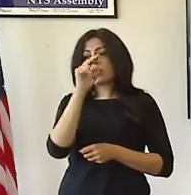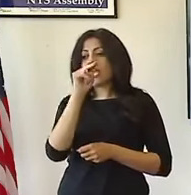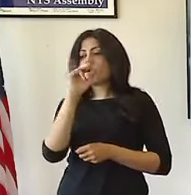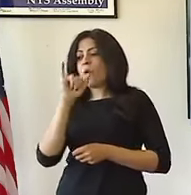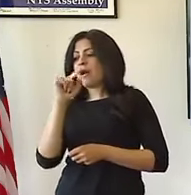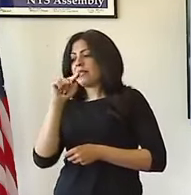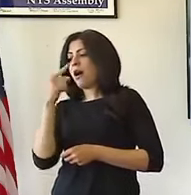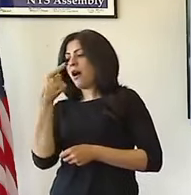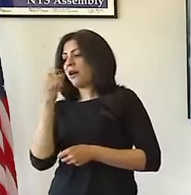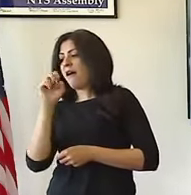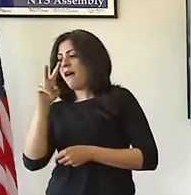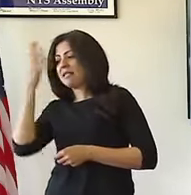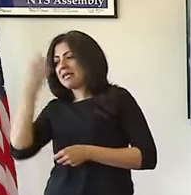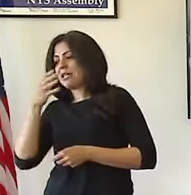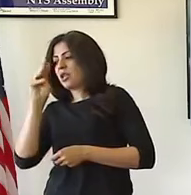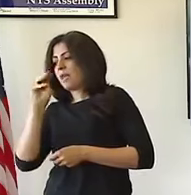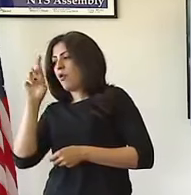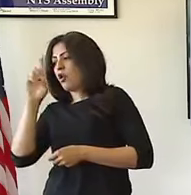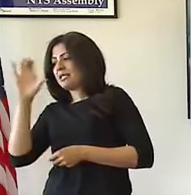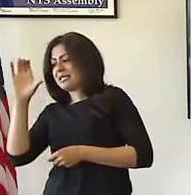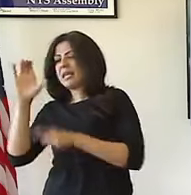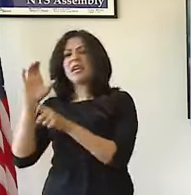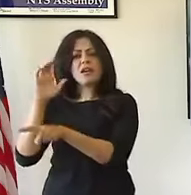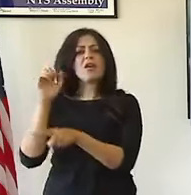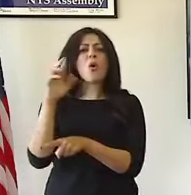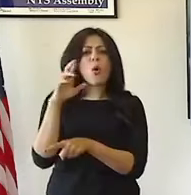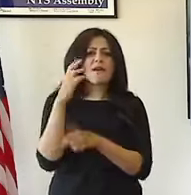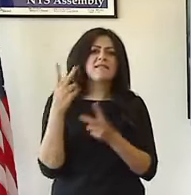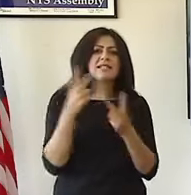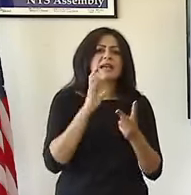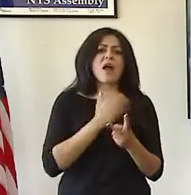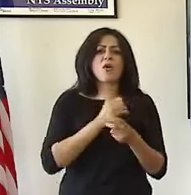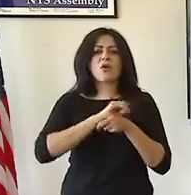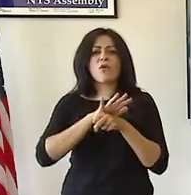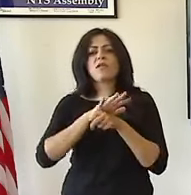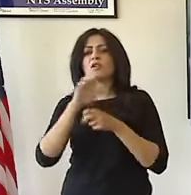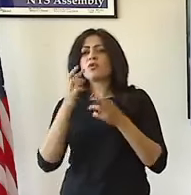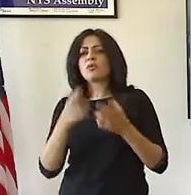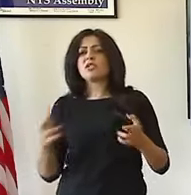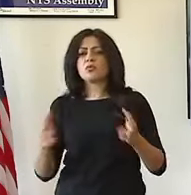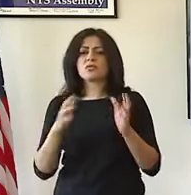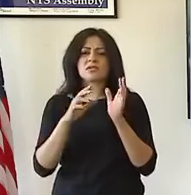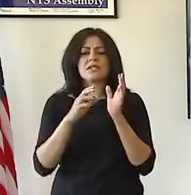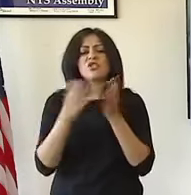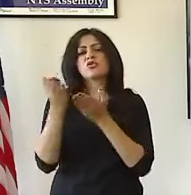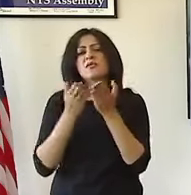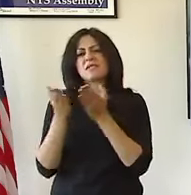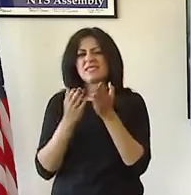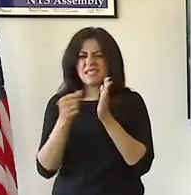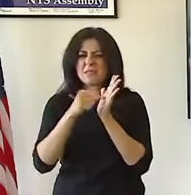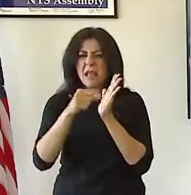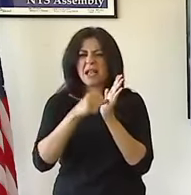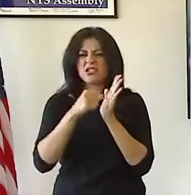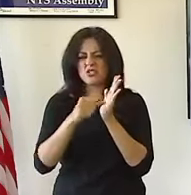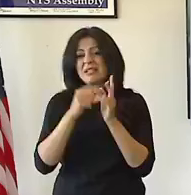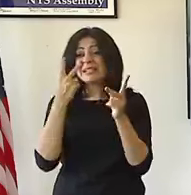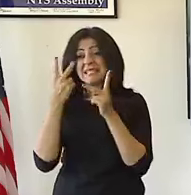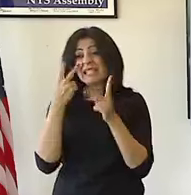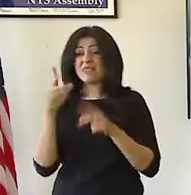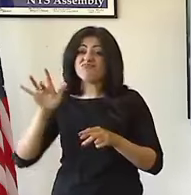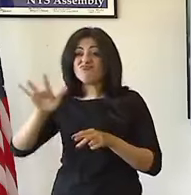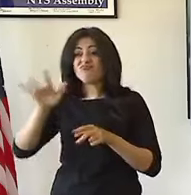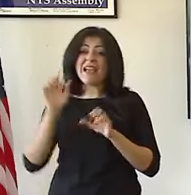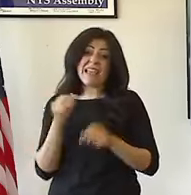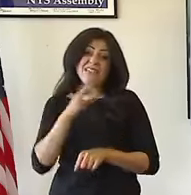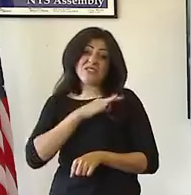go to duchess.ny.gov, visit the COVID-19 Resource Center and Resource Services, and you'll see an opportunity to